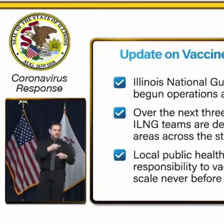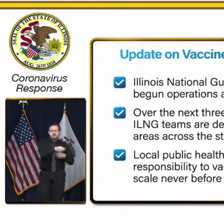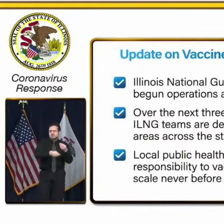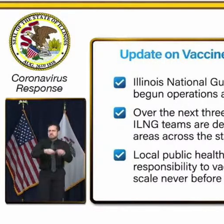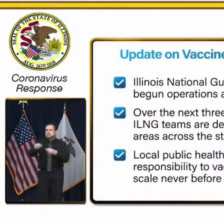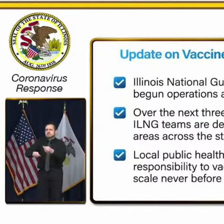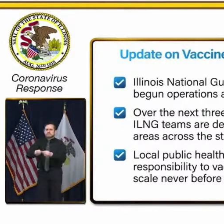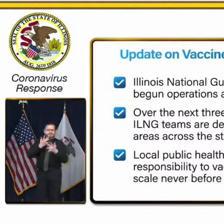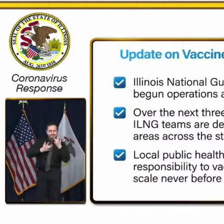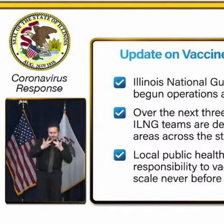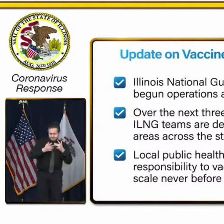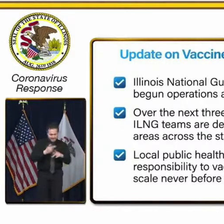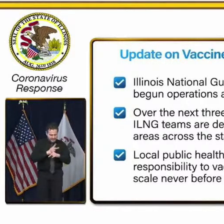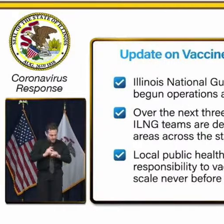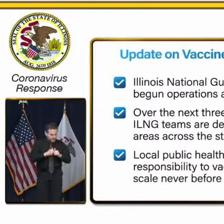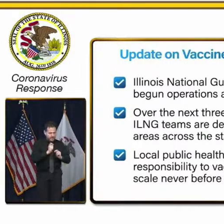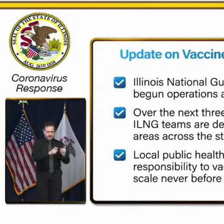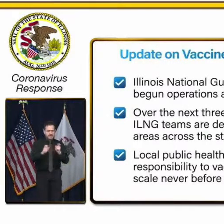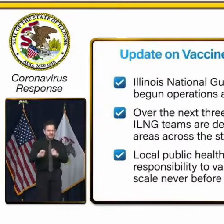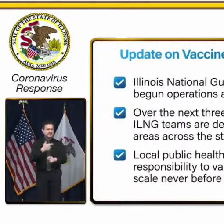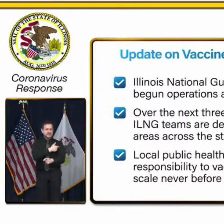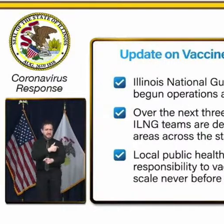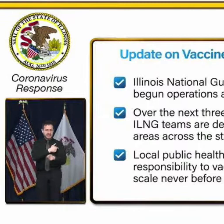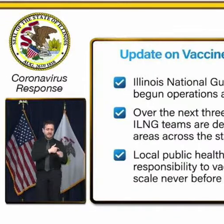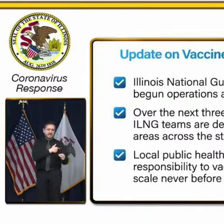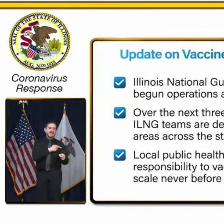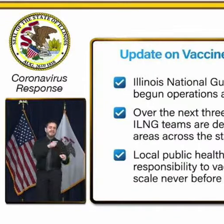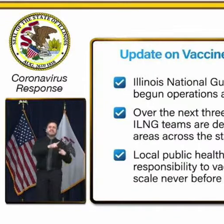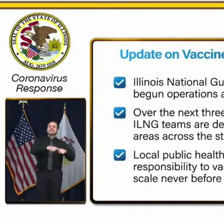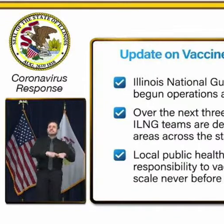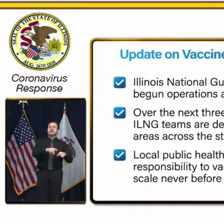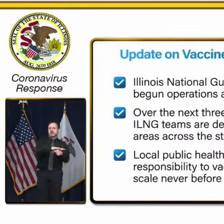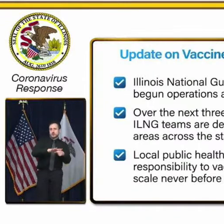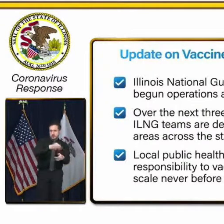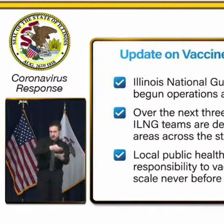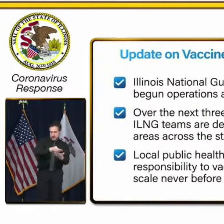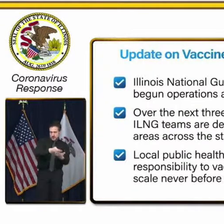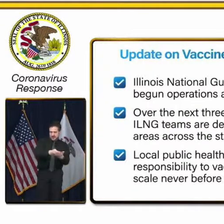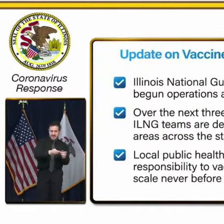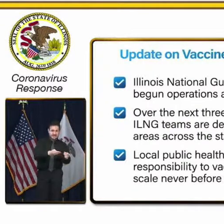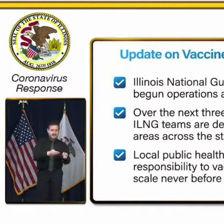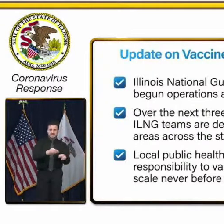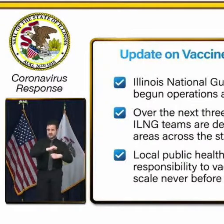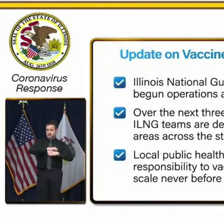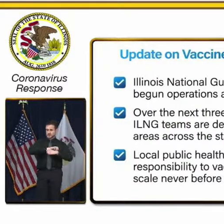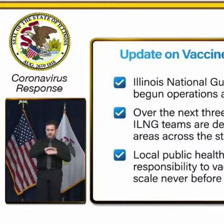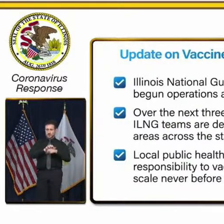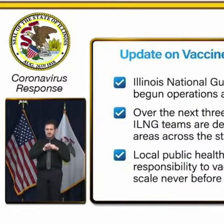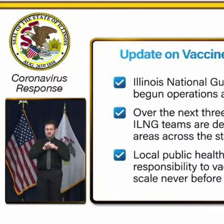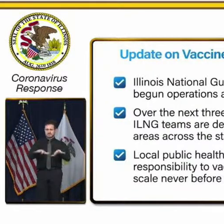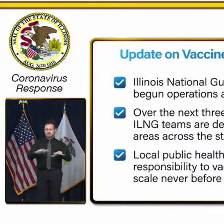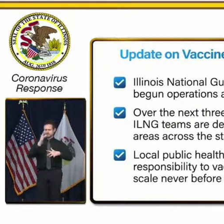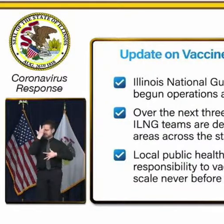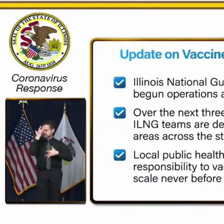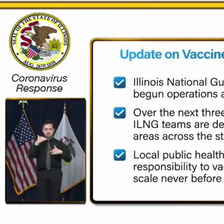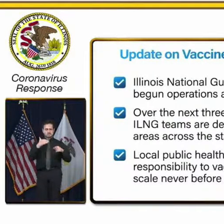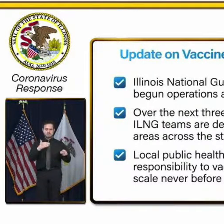locally operated and funded, and you can imagine how challenging this pandemic has been for many of them.